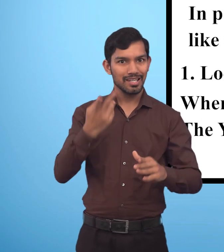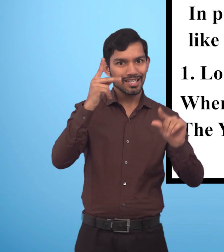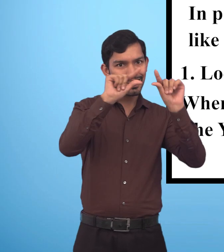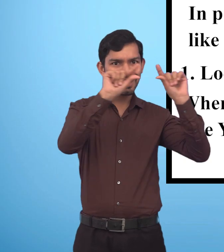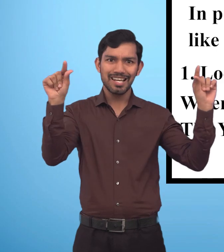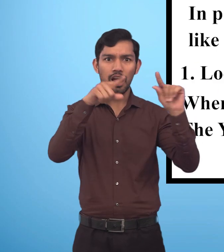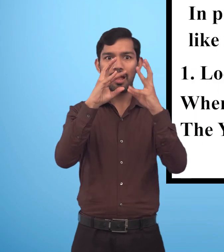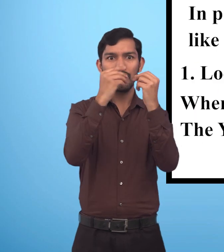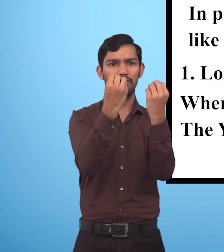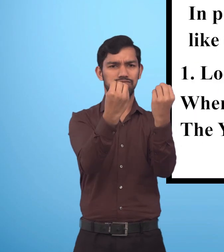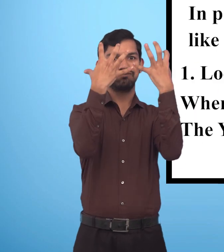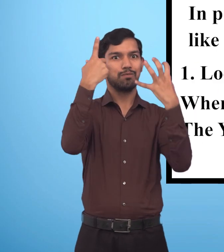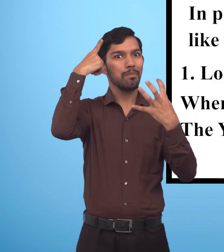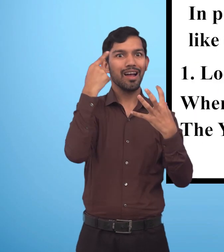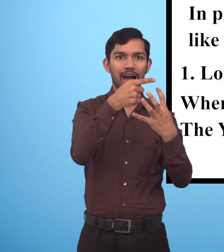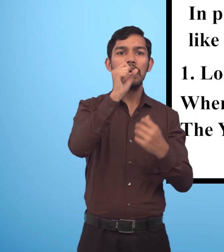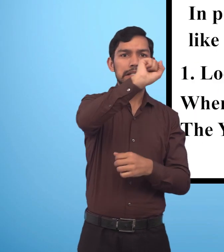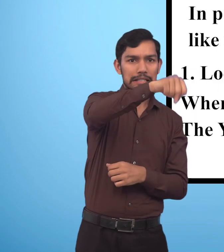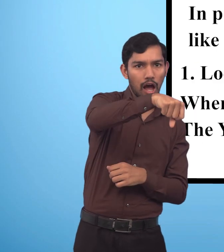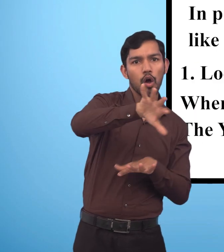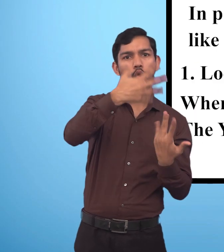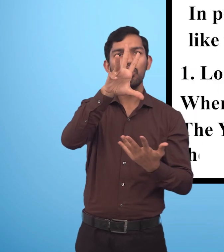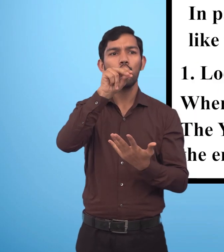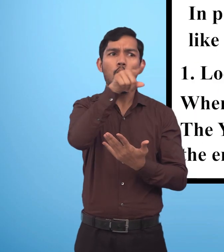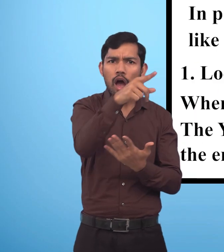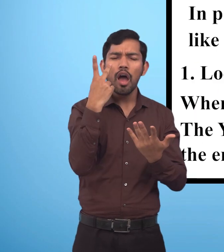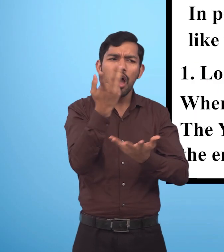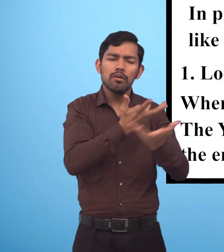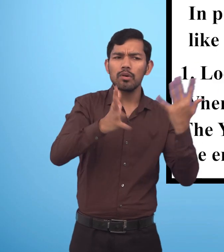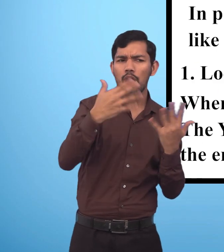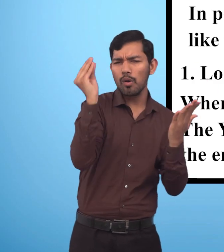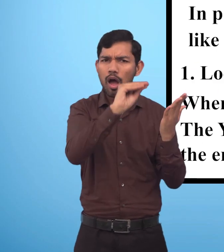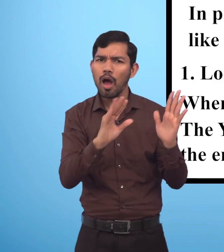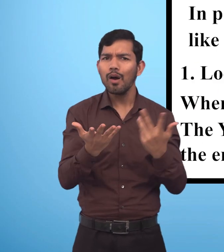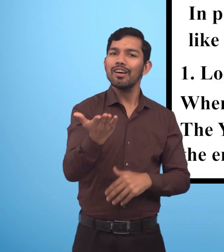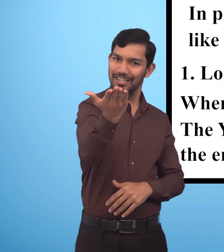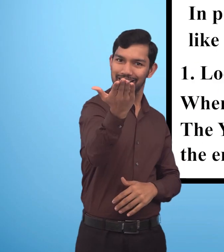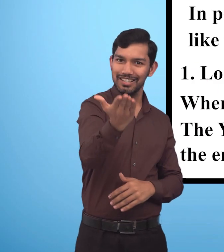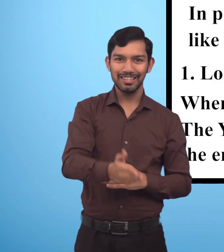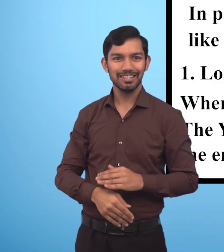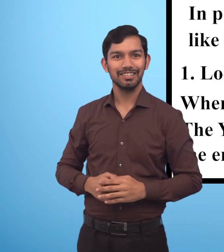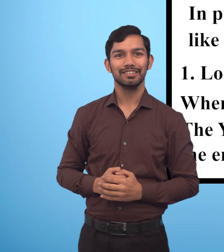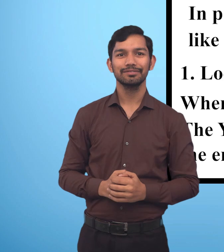The yes or no questions use a rising tone at the end.